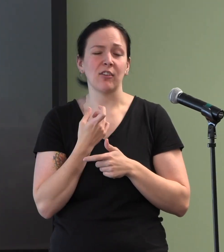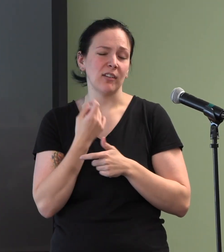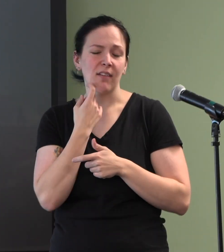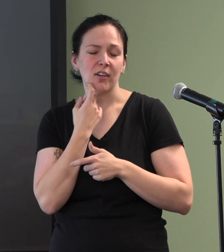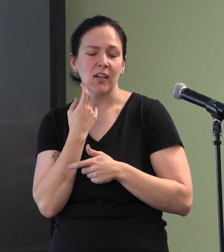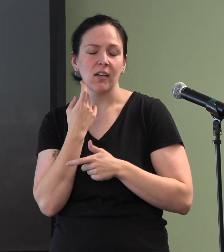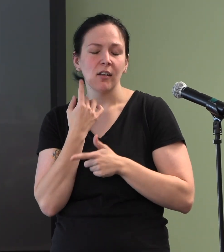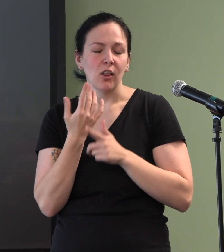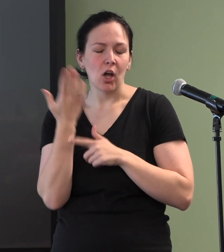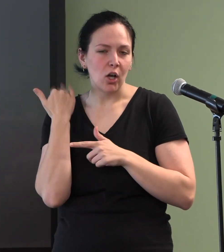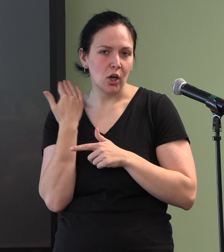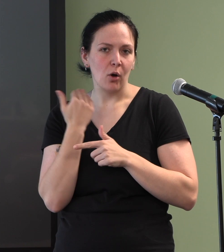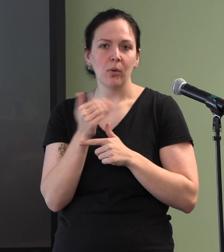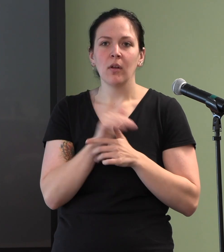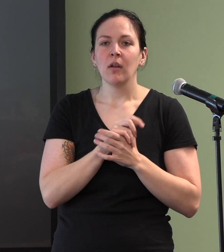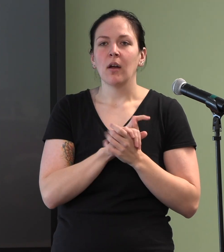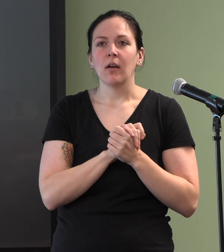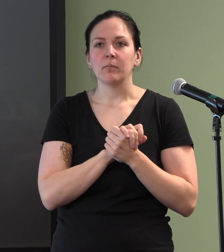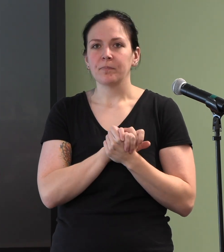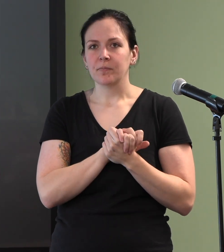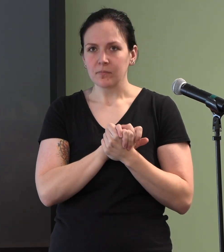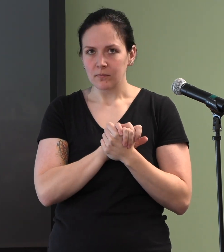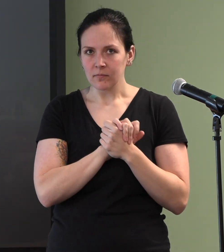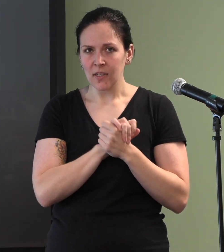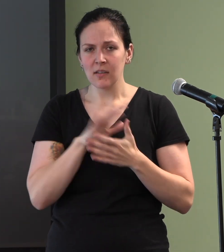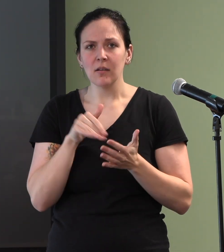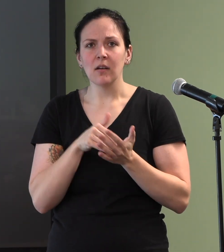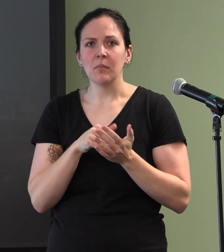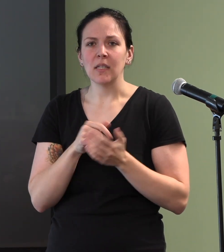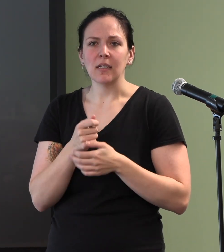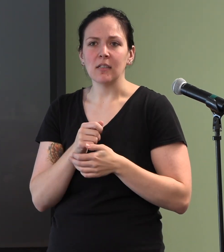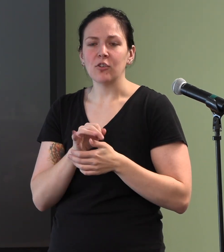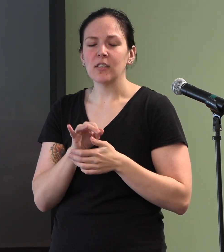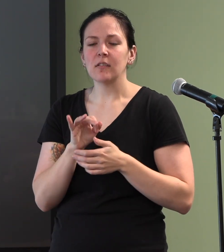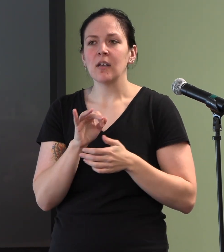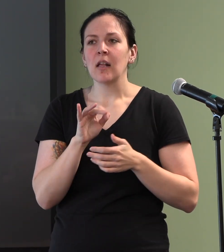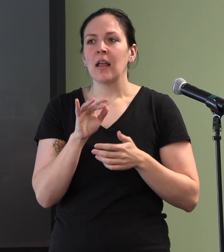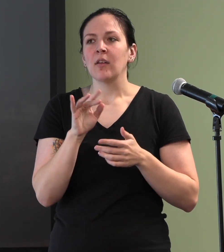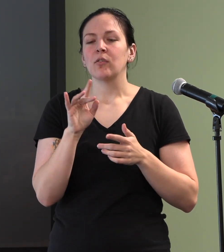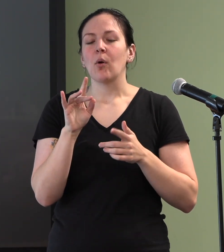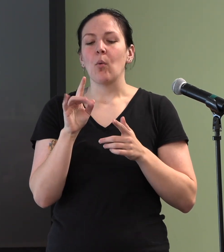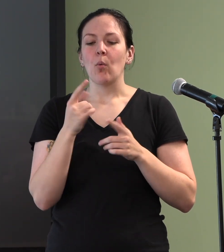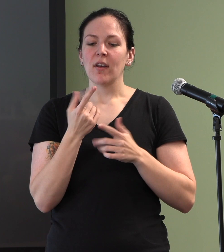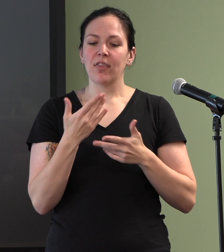not very long ago, in the mid 1900s. So, one